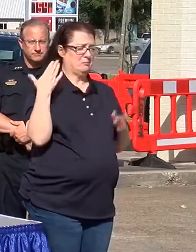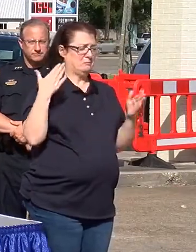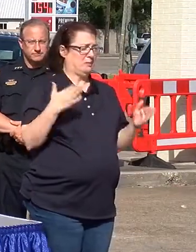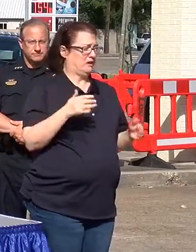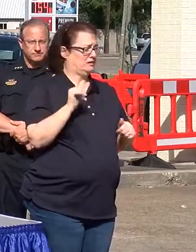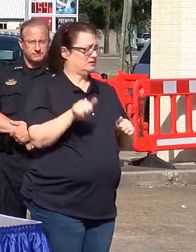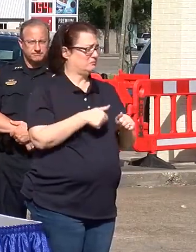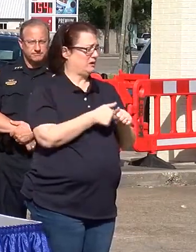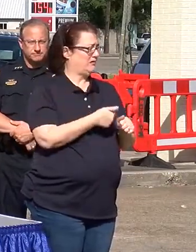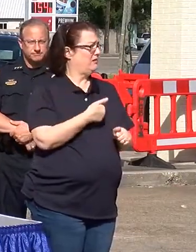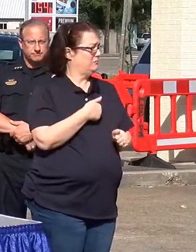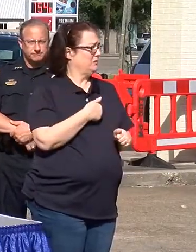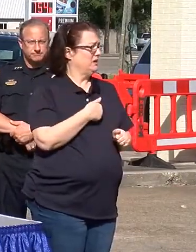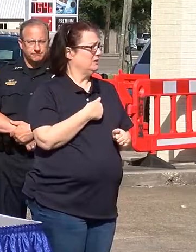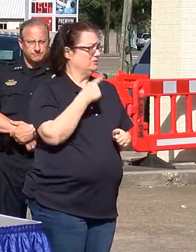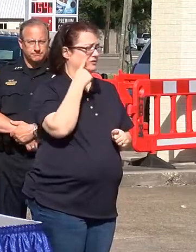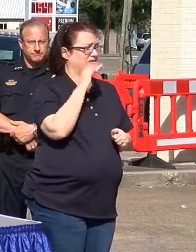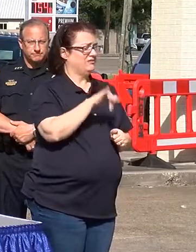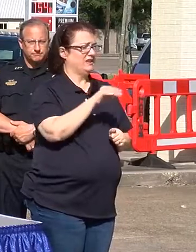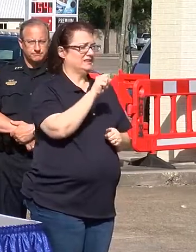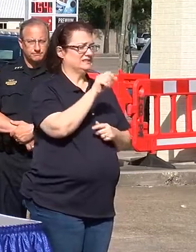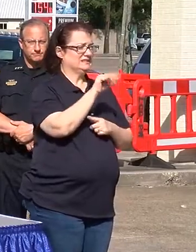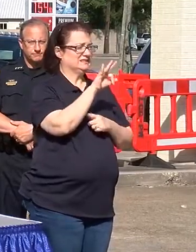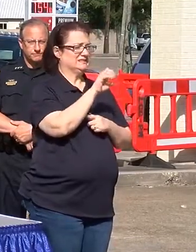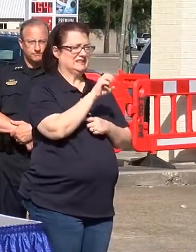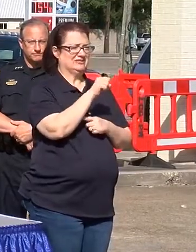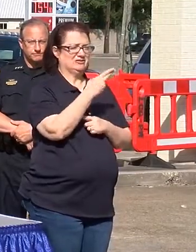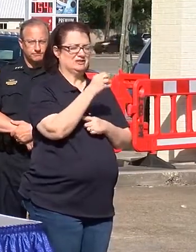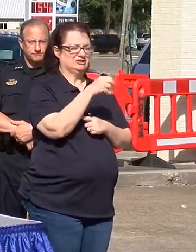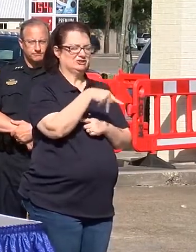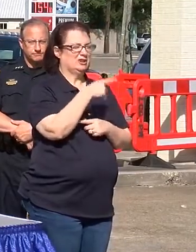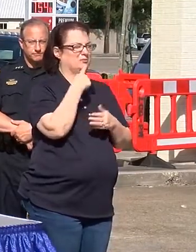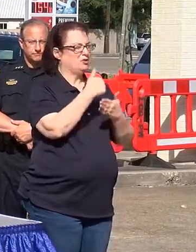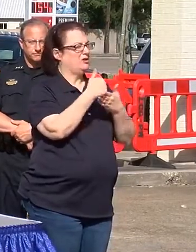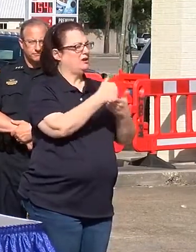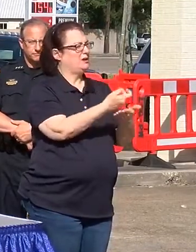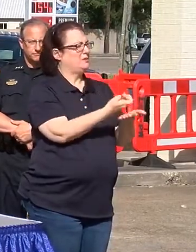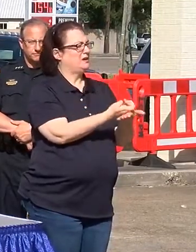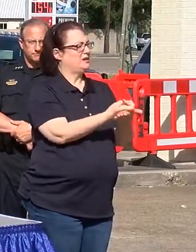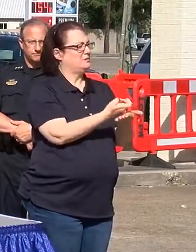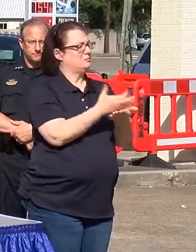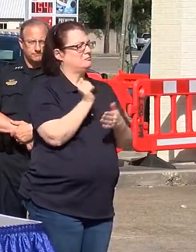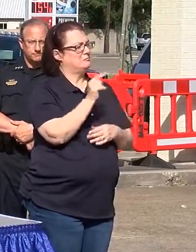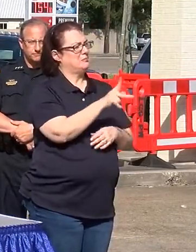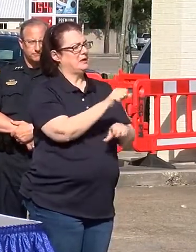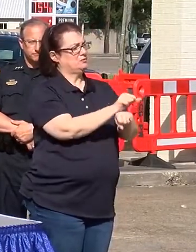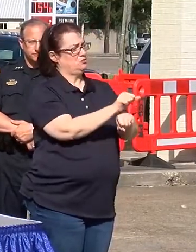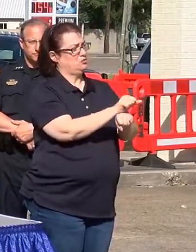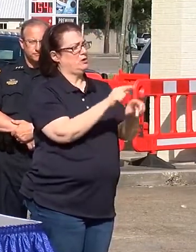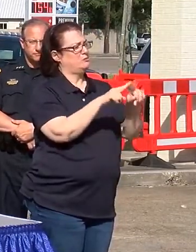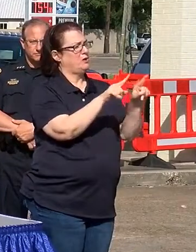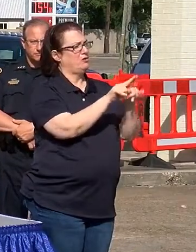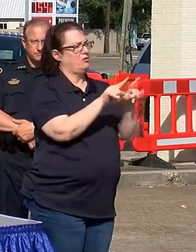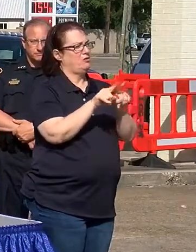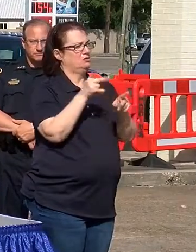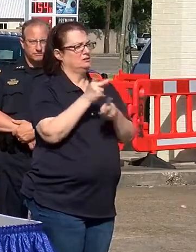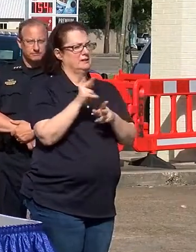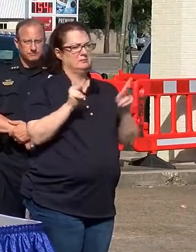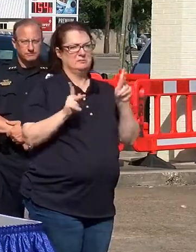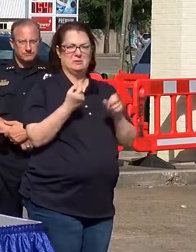are confident that this order, this Safe Shop order, will not only help our economy to get back to work, Christian, but also to keep our people